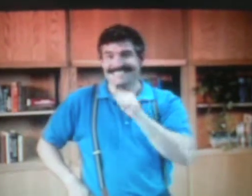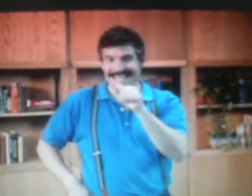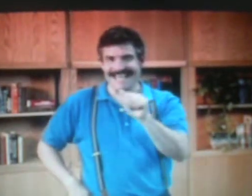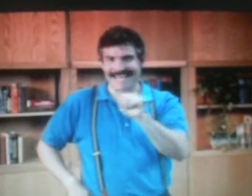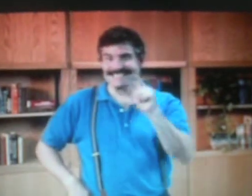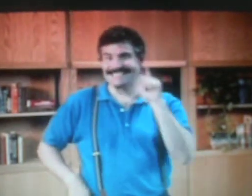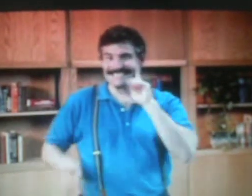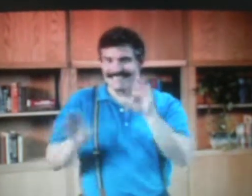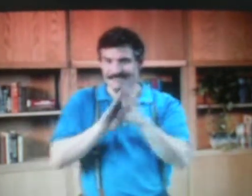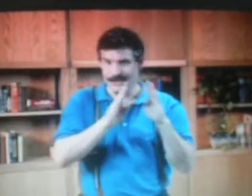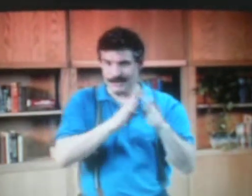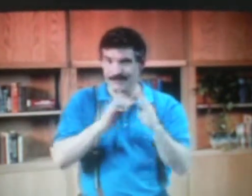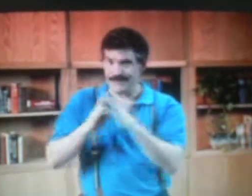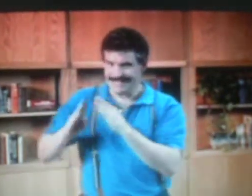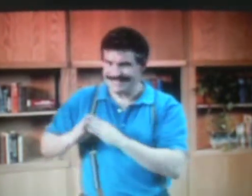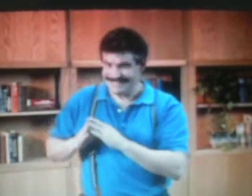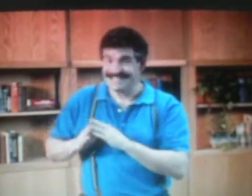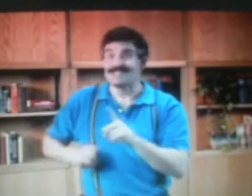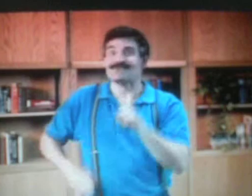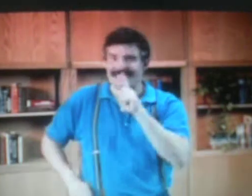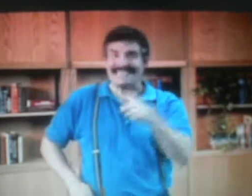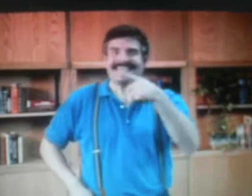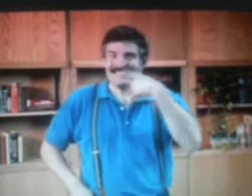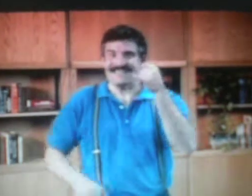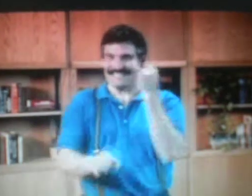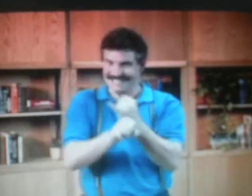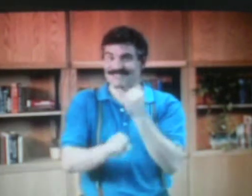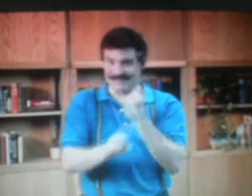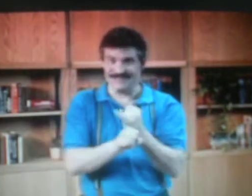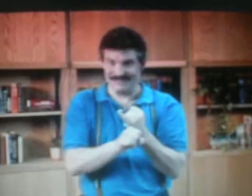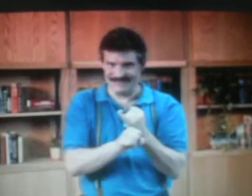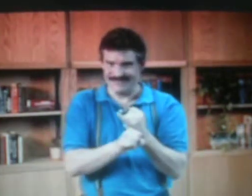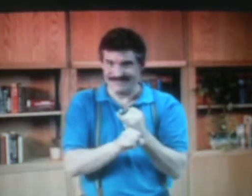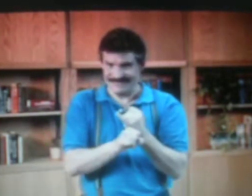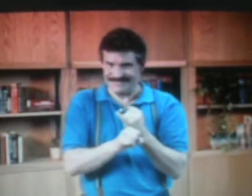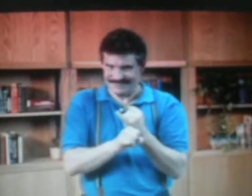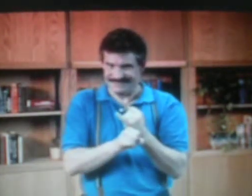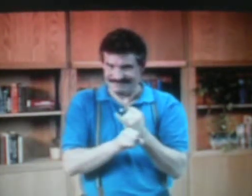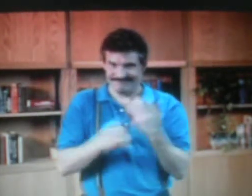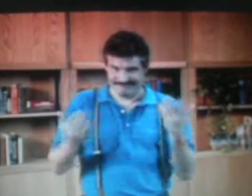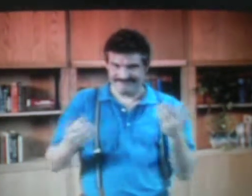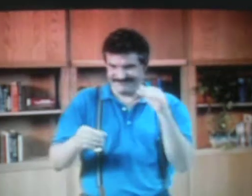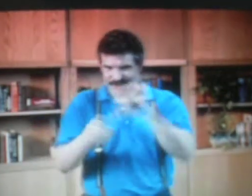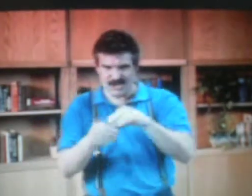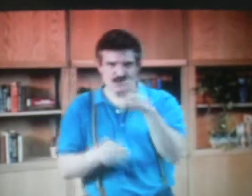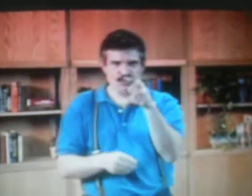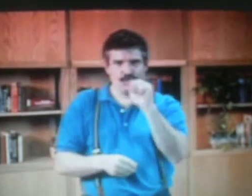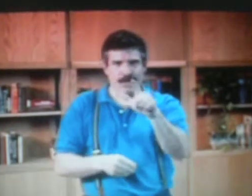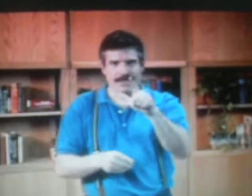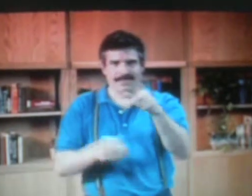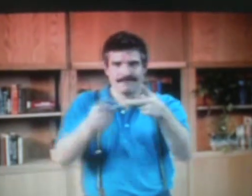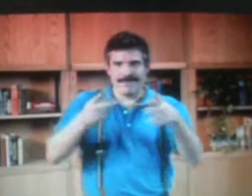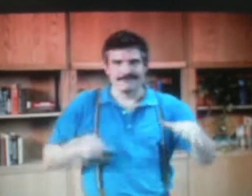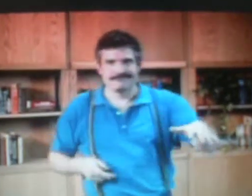I realized this is Penn State and not a residential school. It was really a hearing residential school.